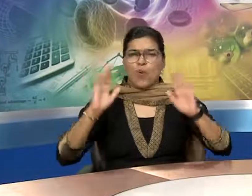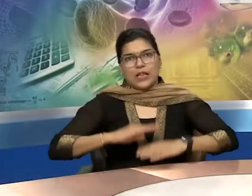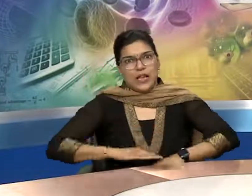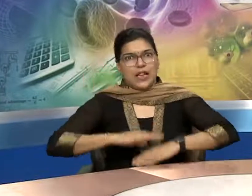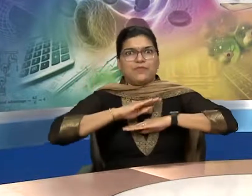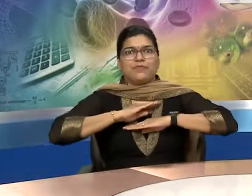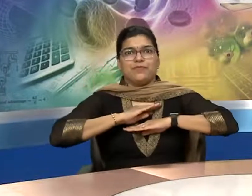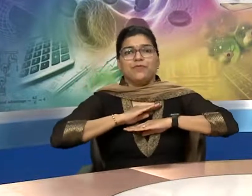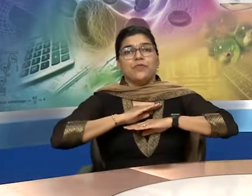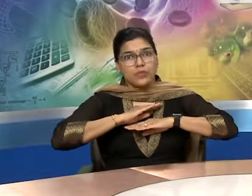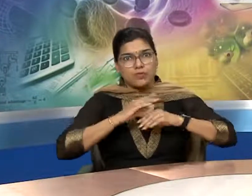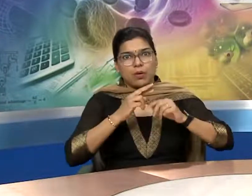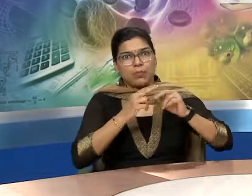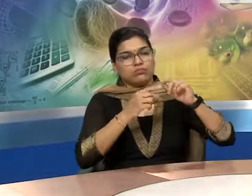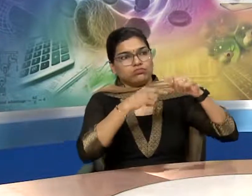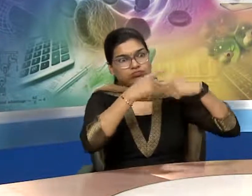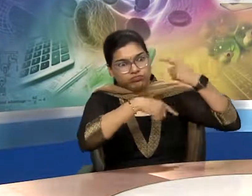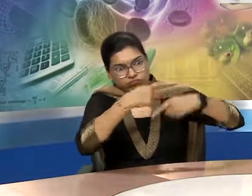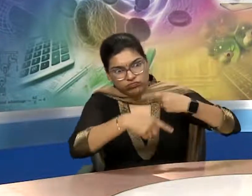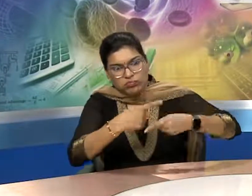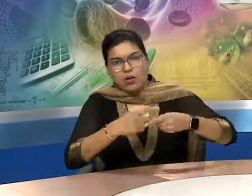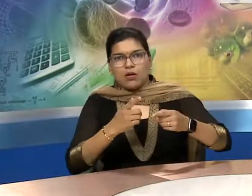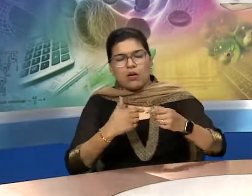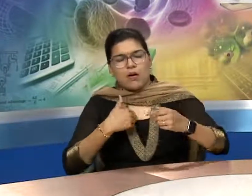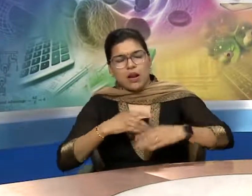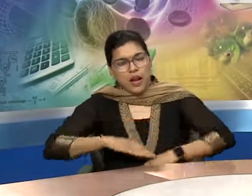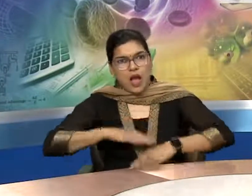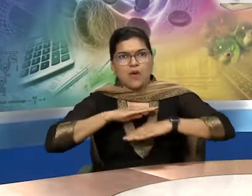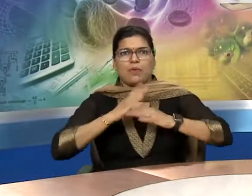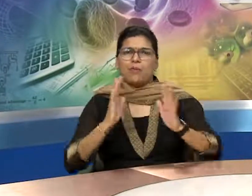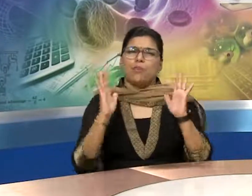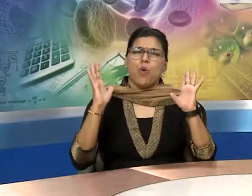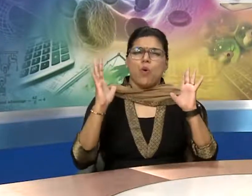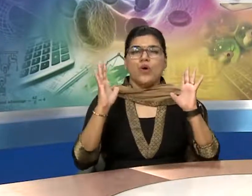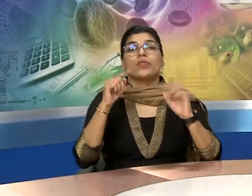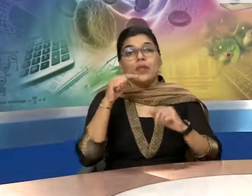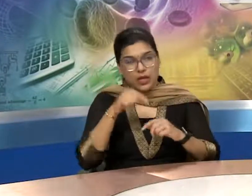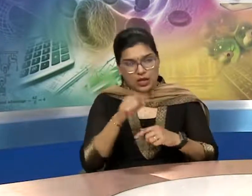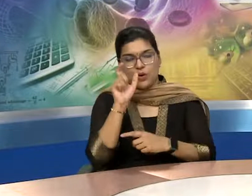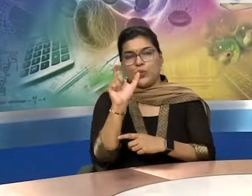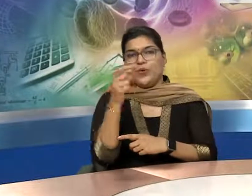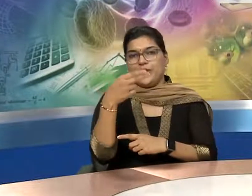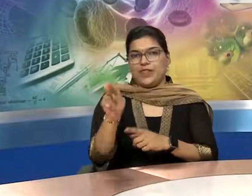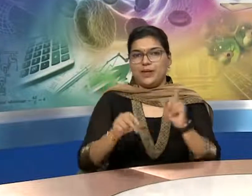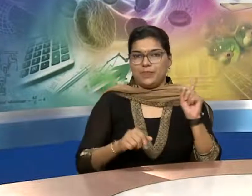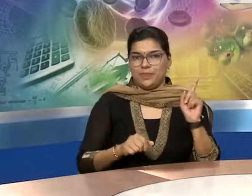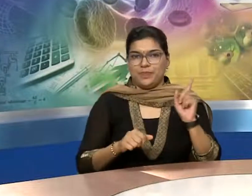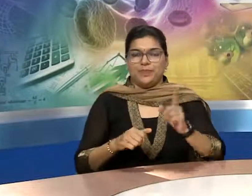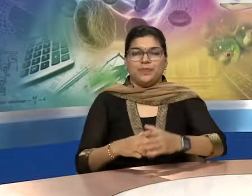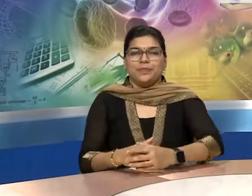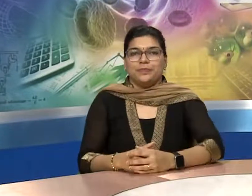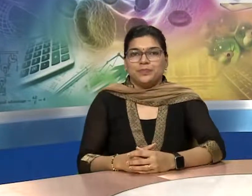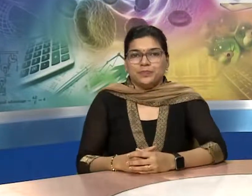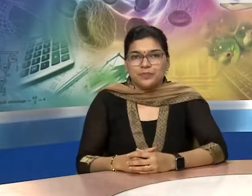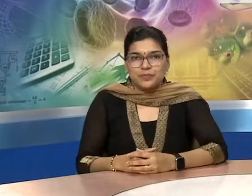We know that library has lots of subjects and many books, so library